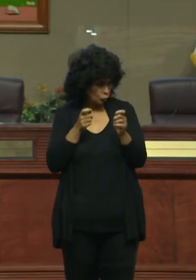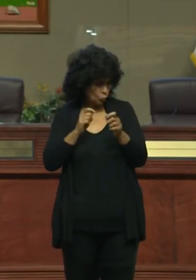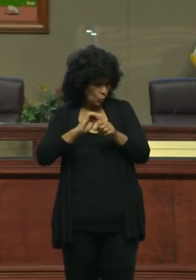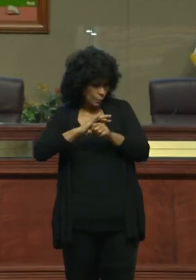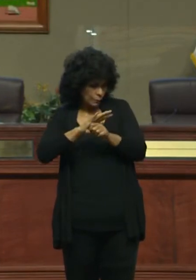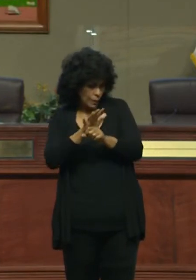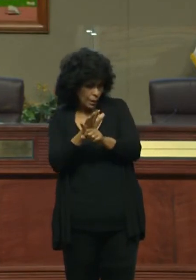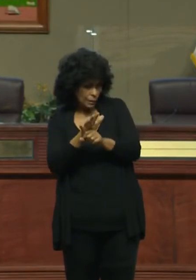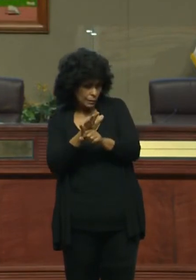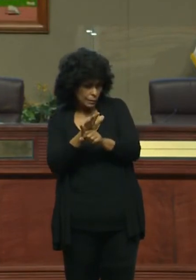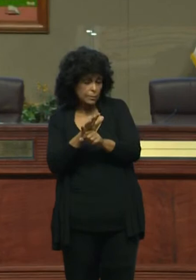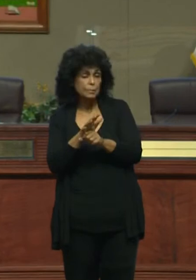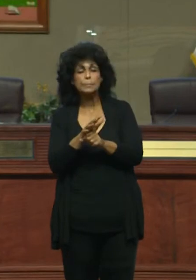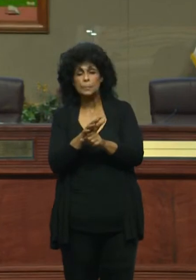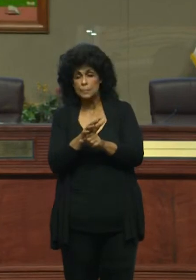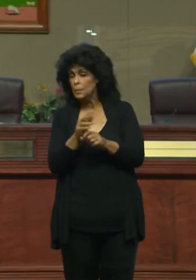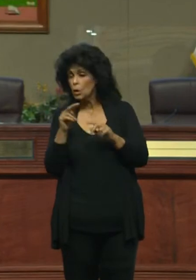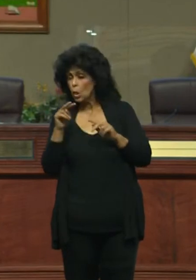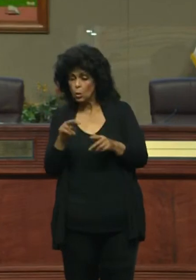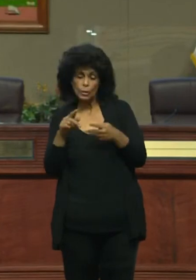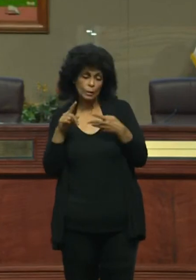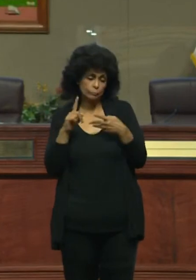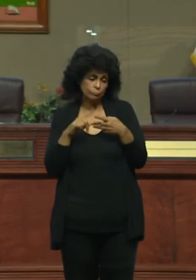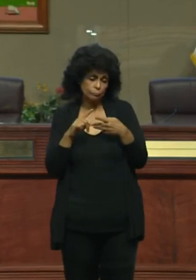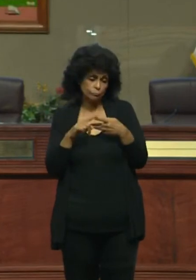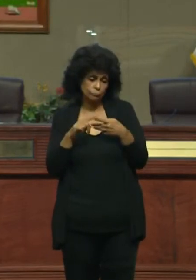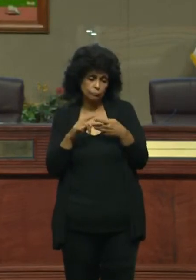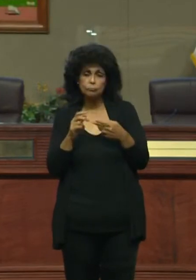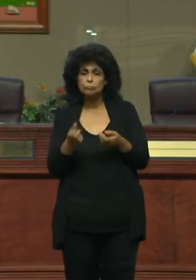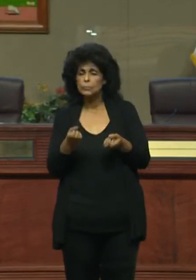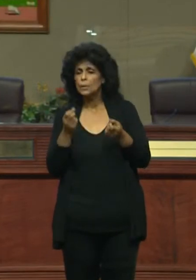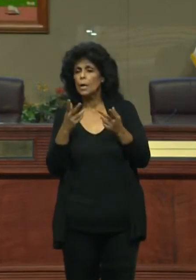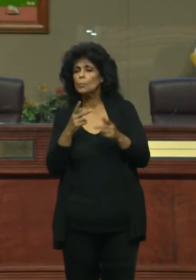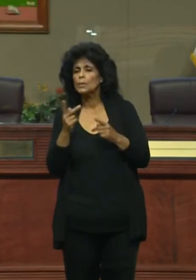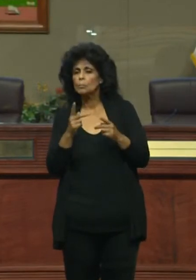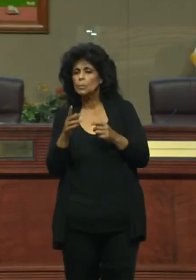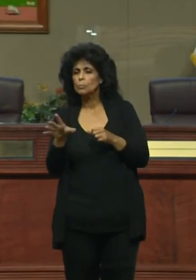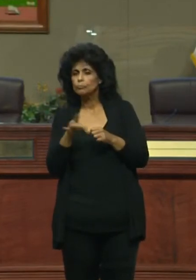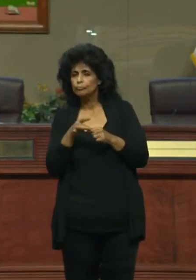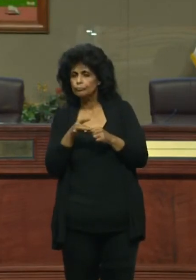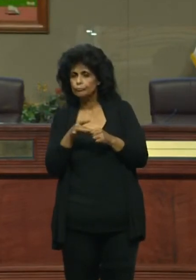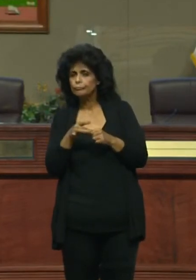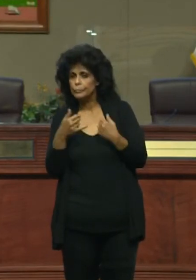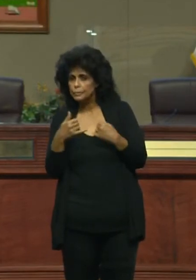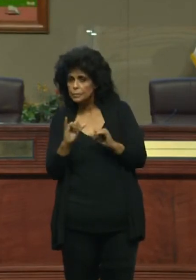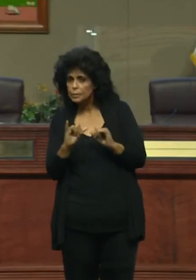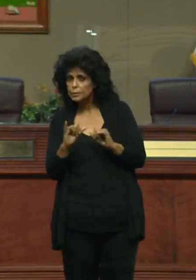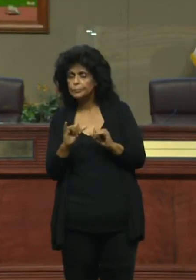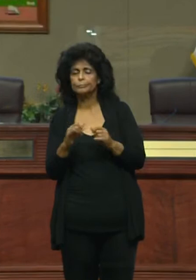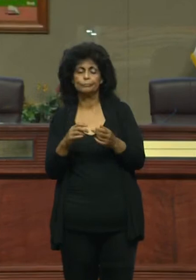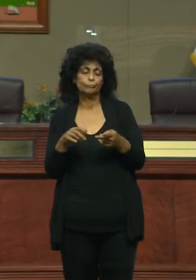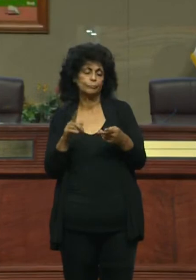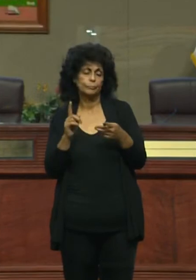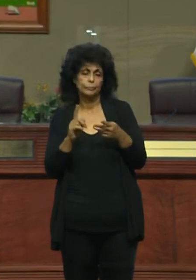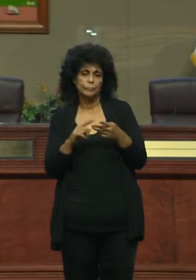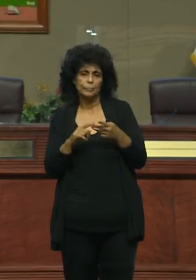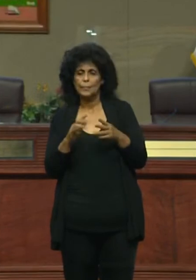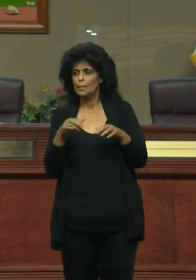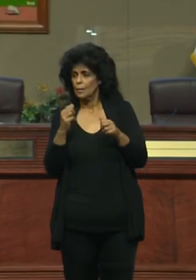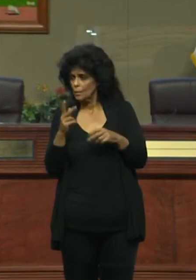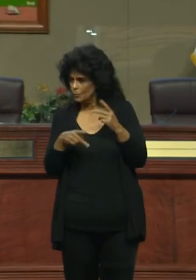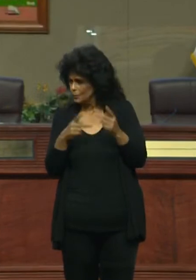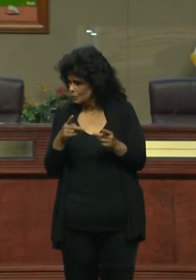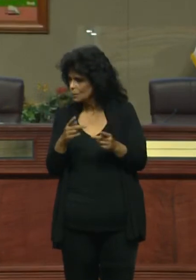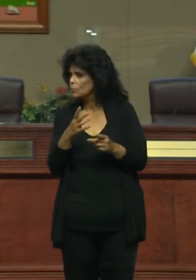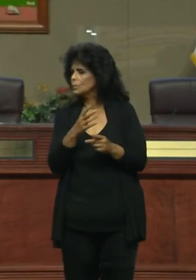positivity rate. We look at the testing to be able to tell people what their current status is. And all of that is playing